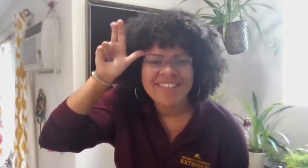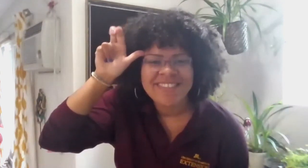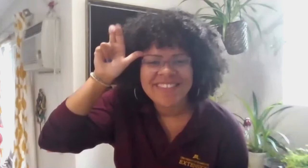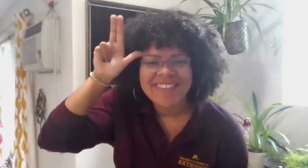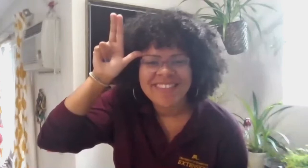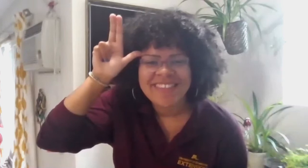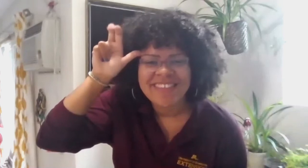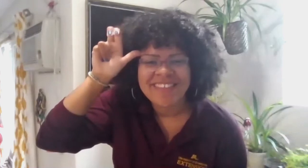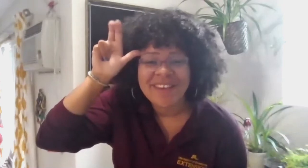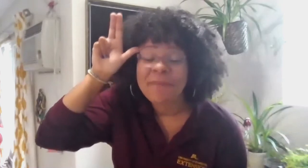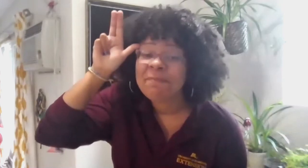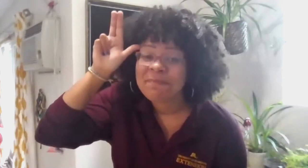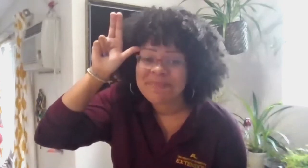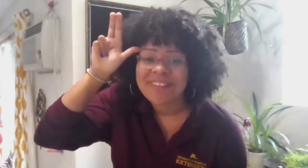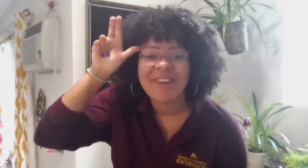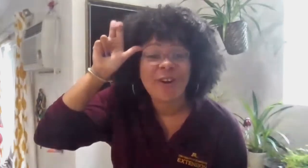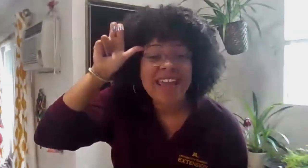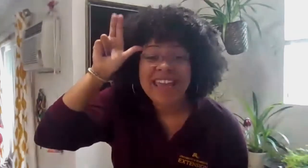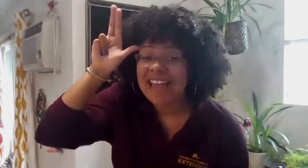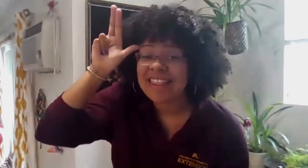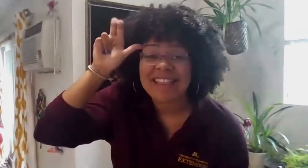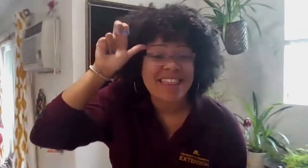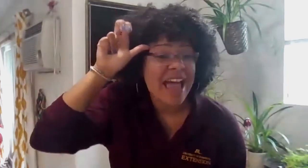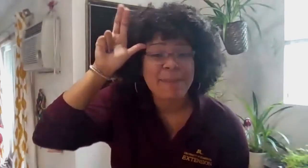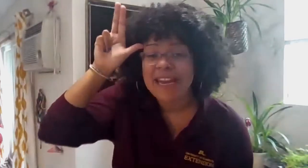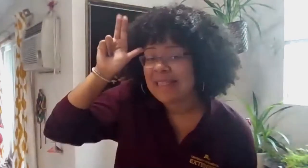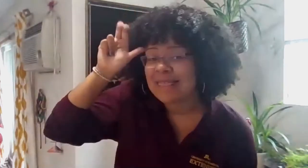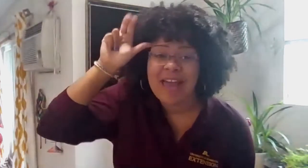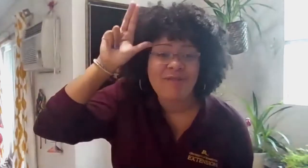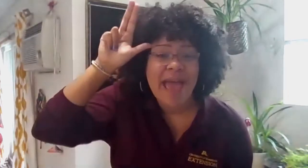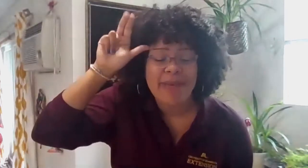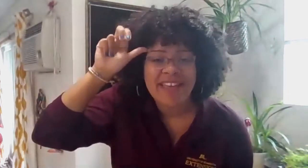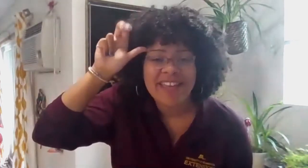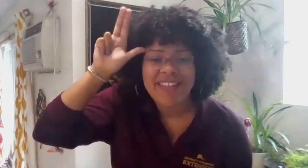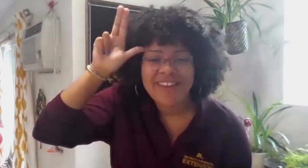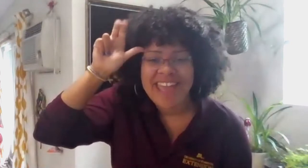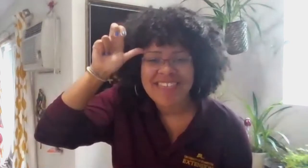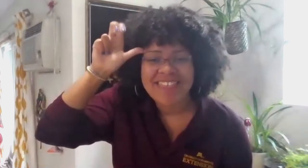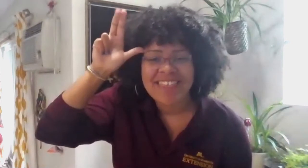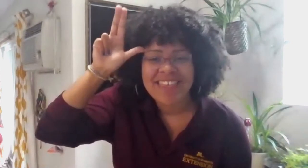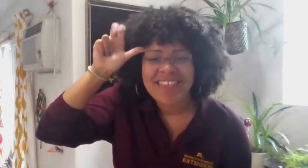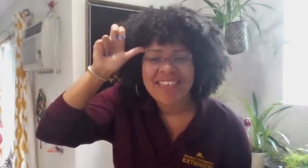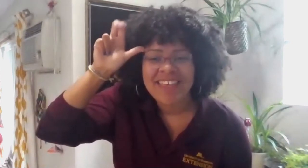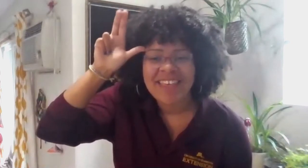Bunny. Bunny. Rabbit. Great guess. It's not a bunny. It's not a rabbit. Any other guesses? A